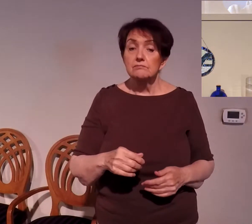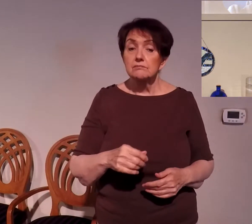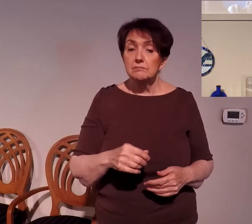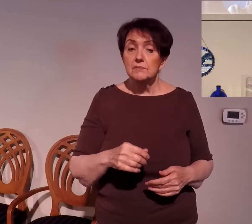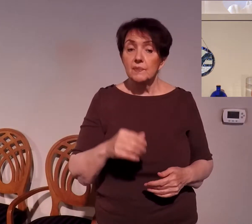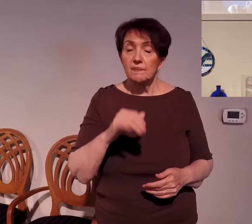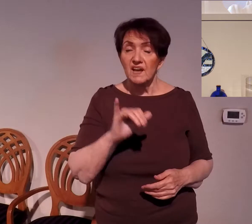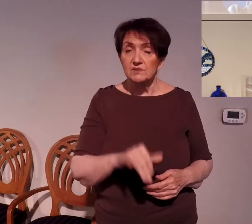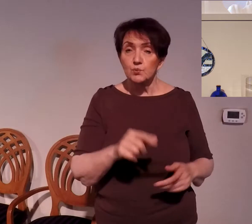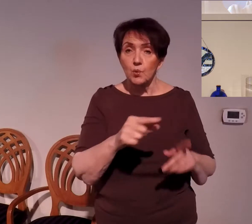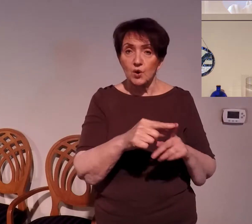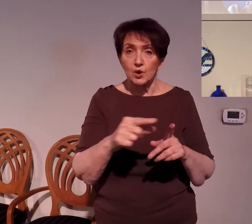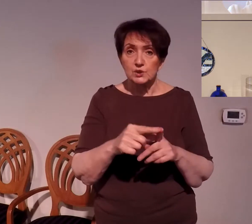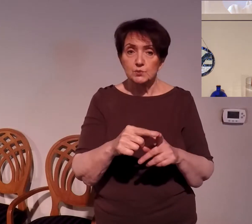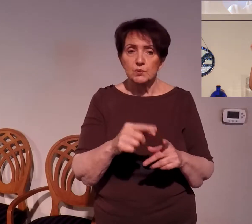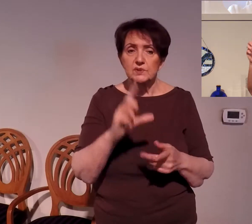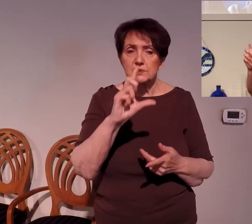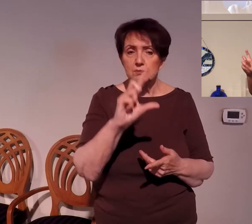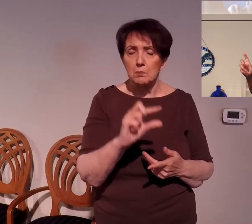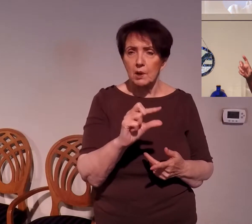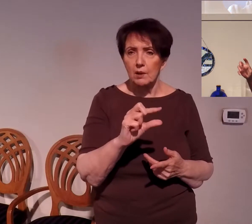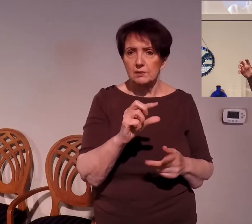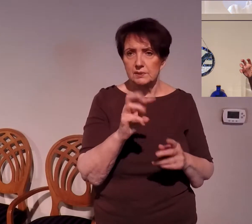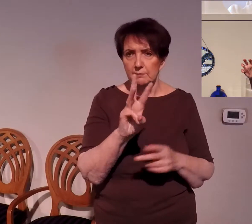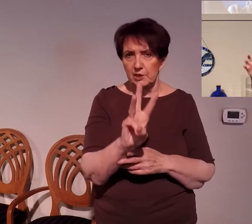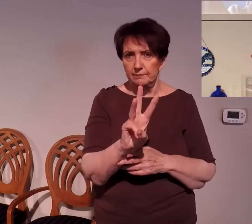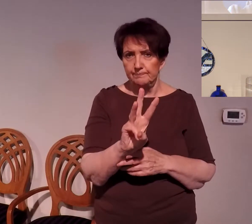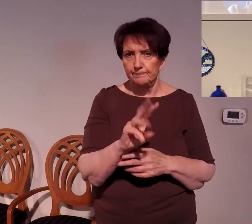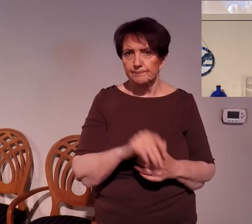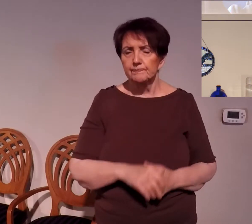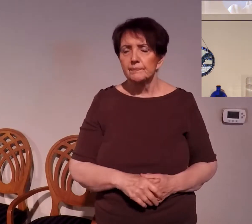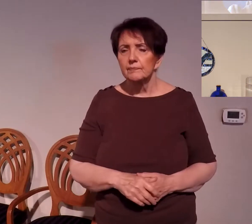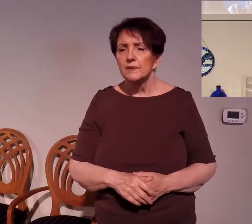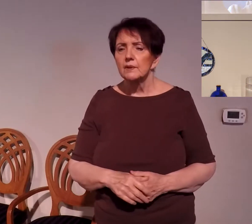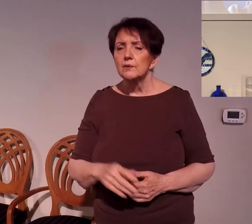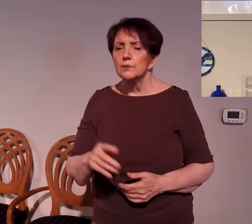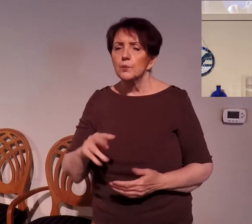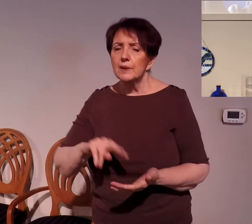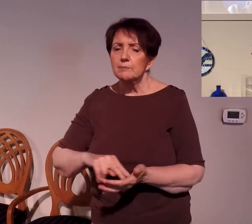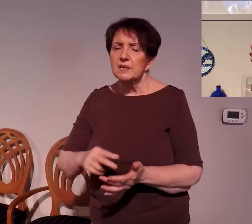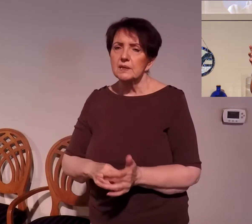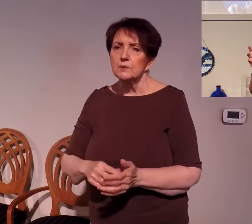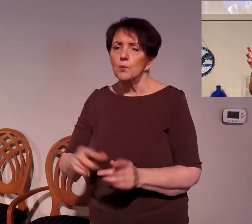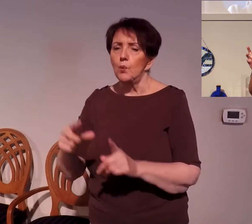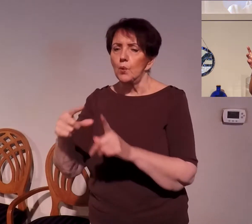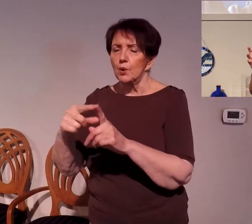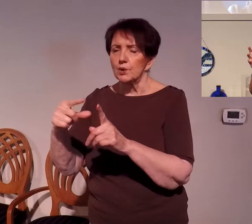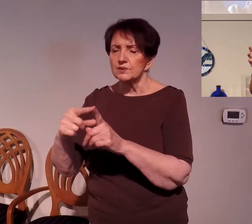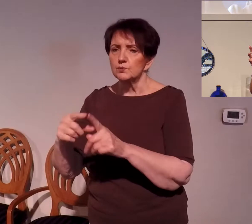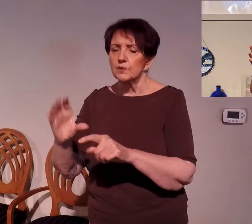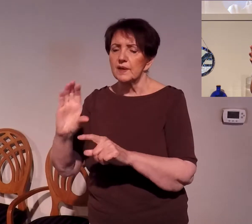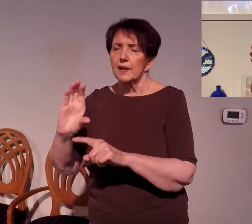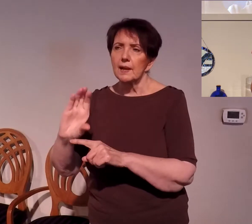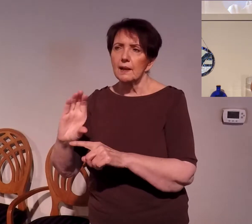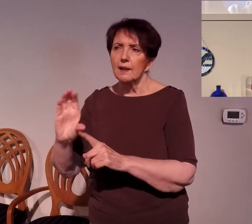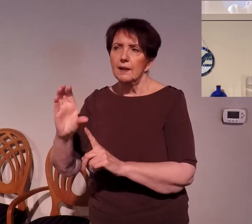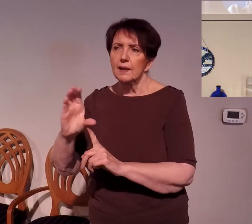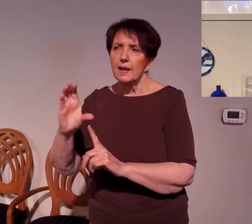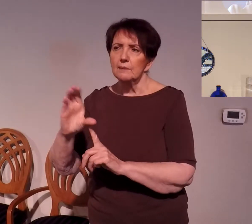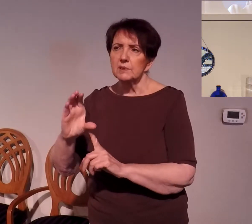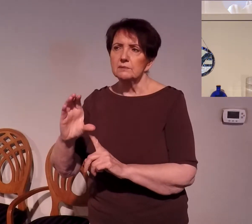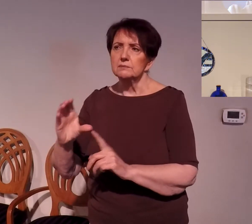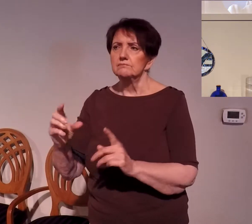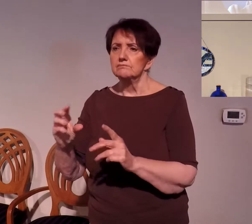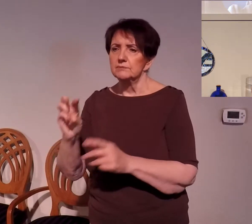small w. Now, we're talking about word with a capital W, right? It is the descriptive word. It is the